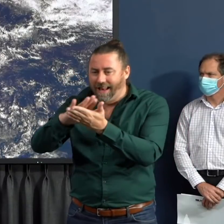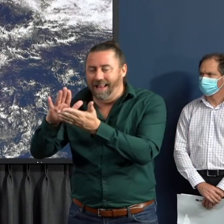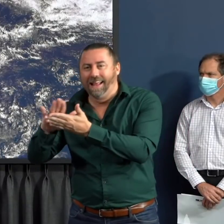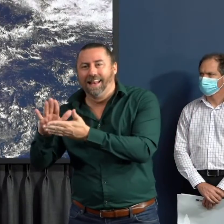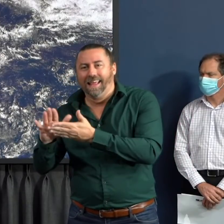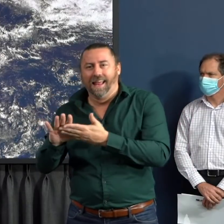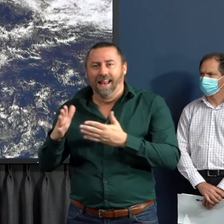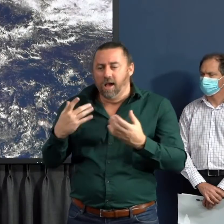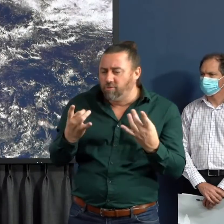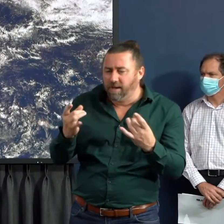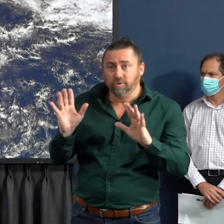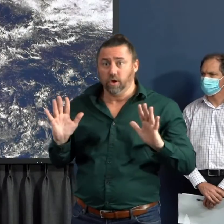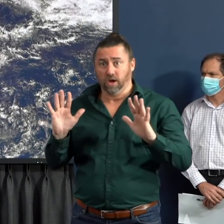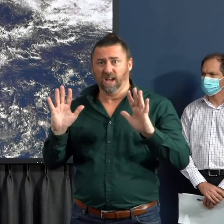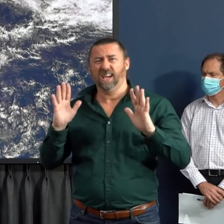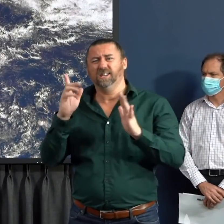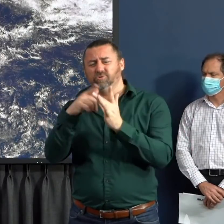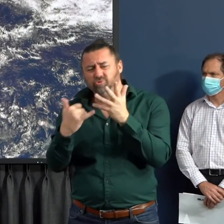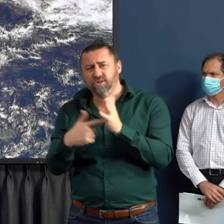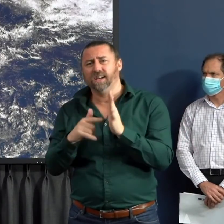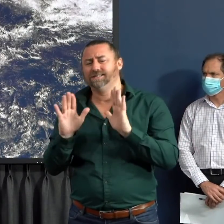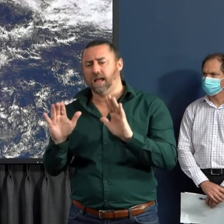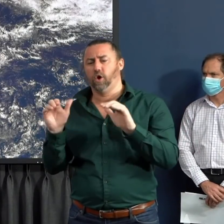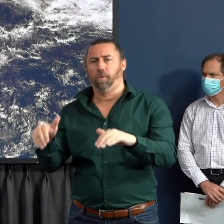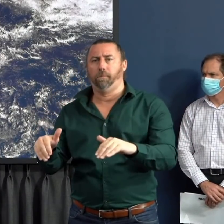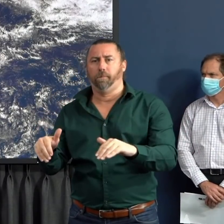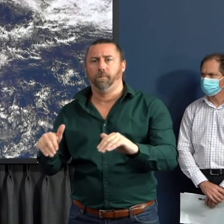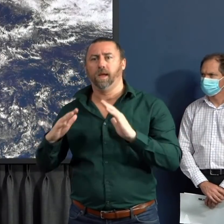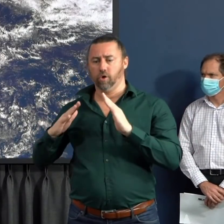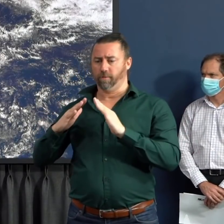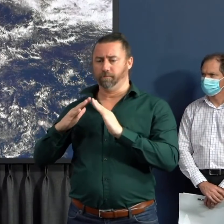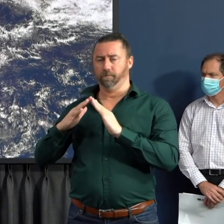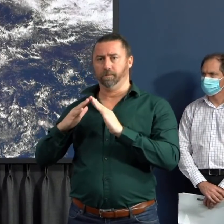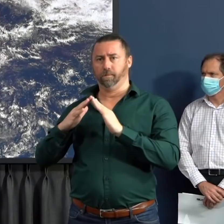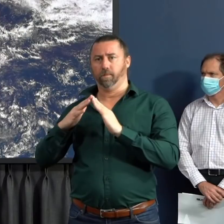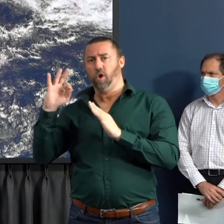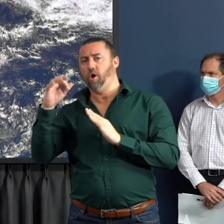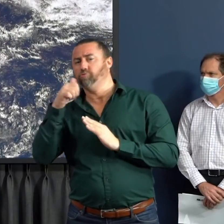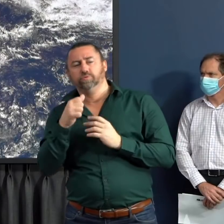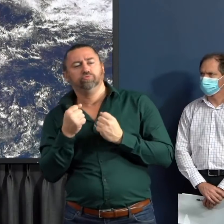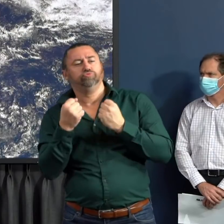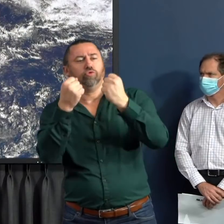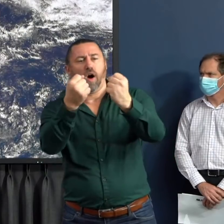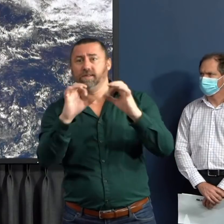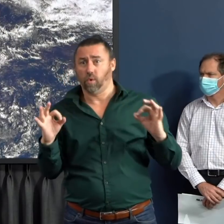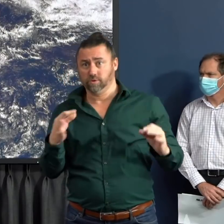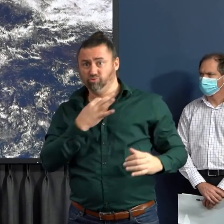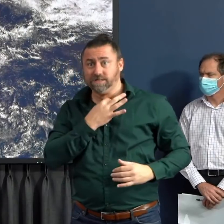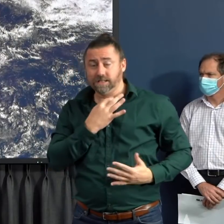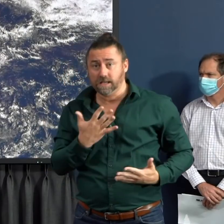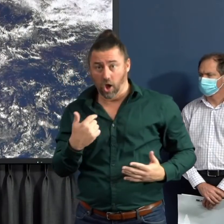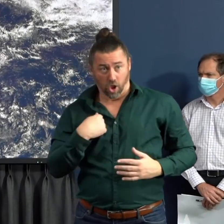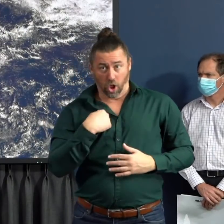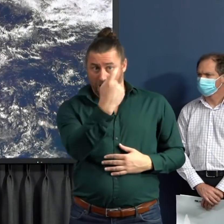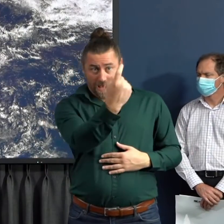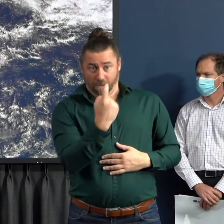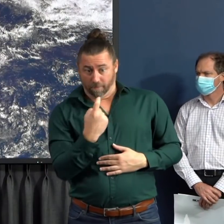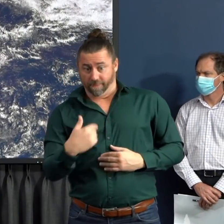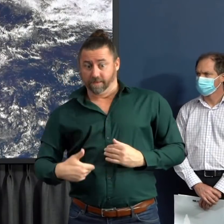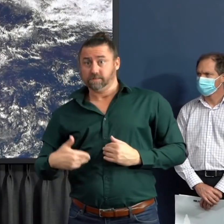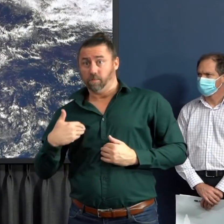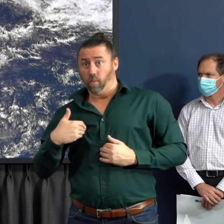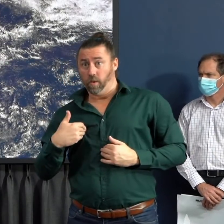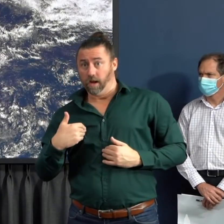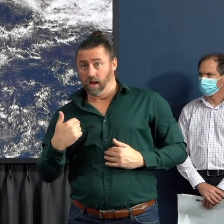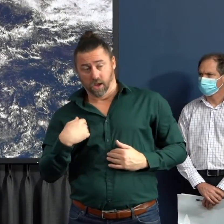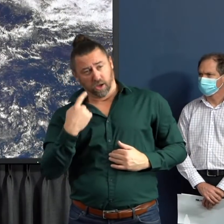safe, to stay at home, to seek shelter, and not to be out and about on the roads. On the way over here this morning, I saw